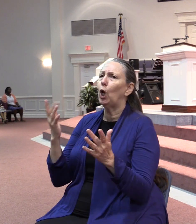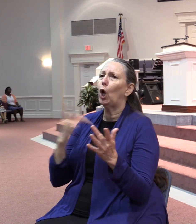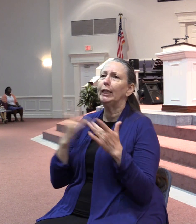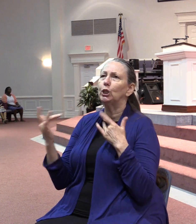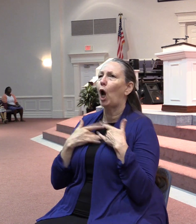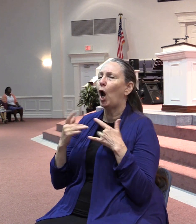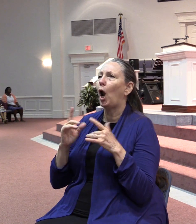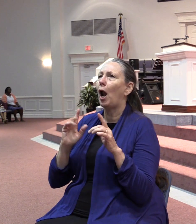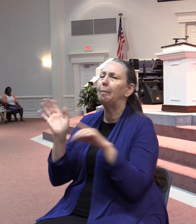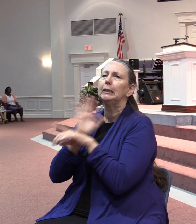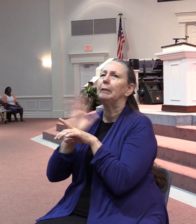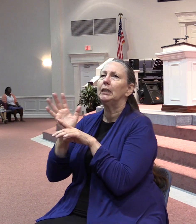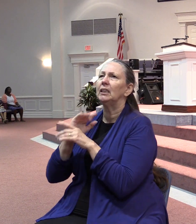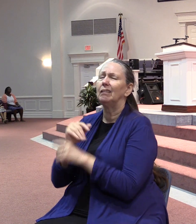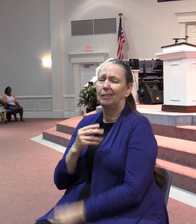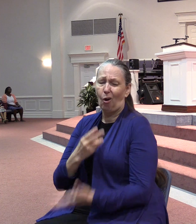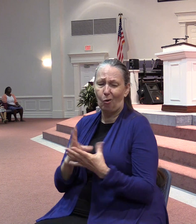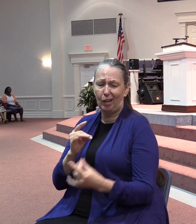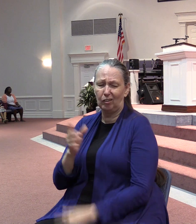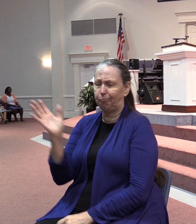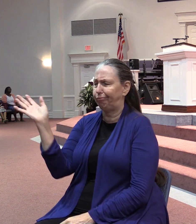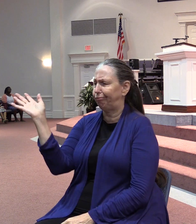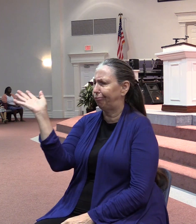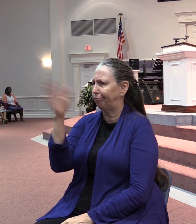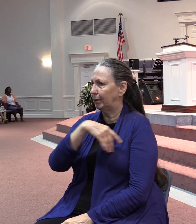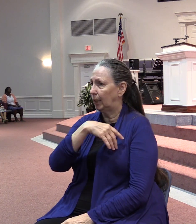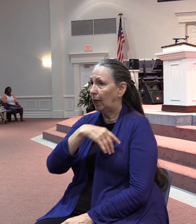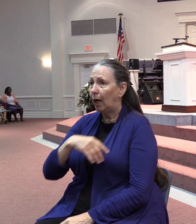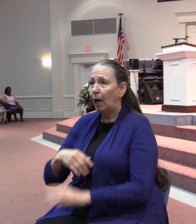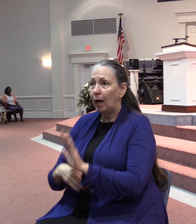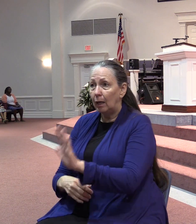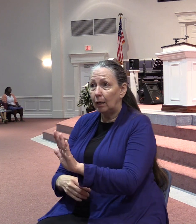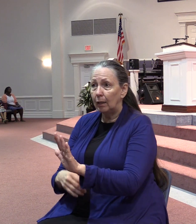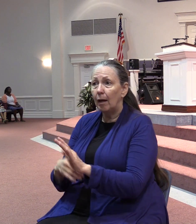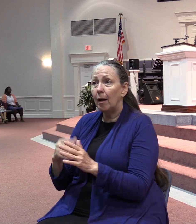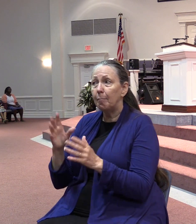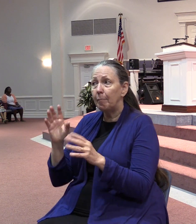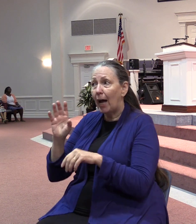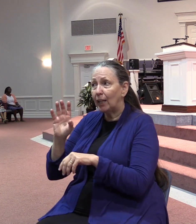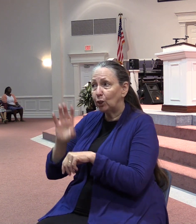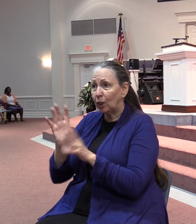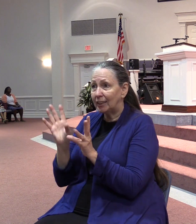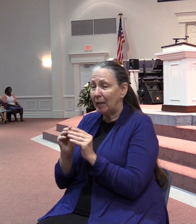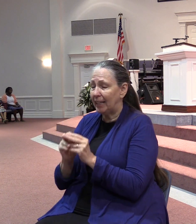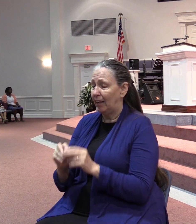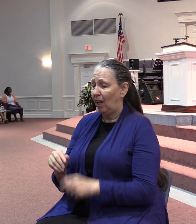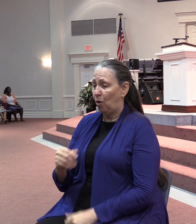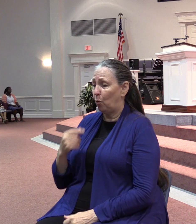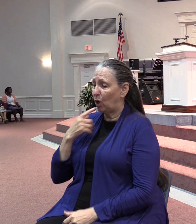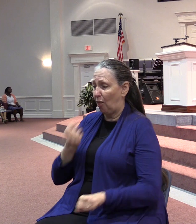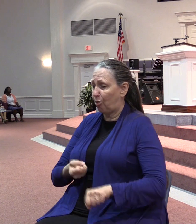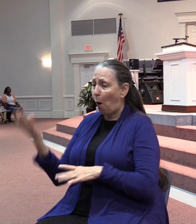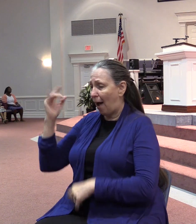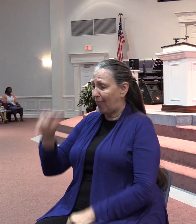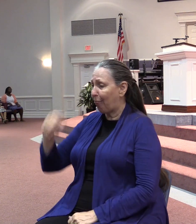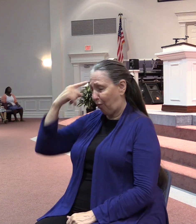a genuine Holy Ghost revival. But by the end of this service, we're going to rebuke that thought. We're